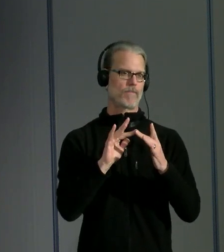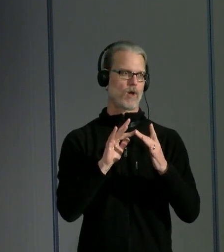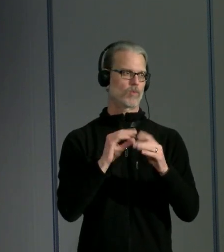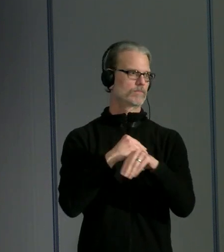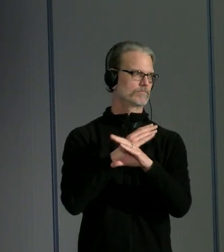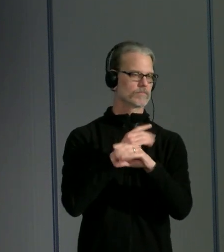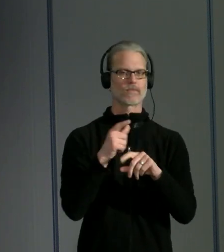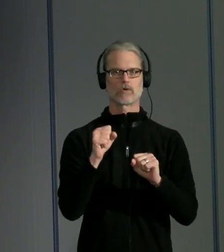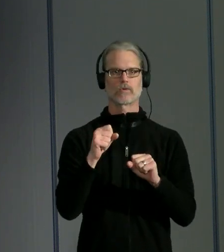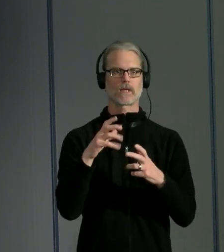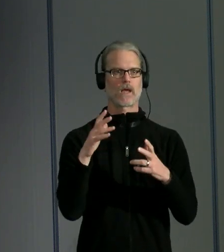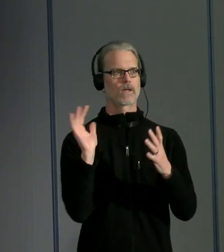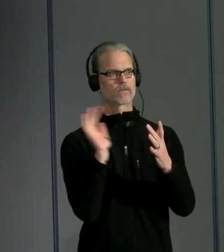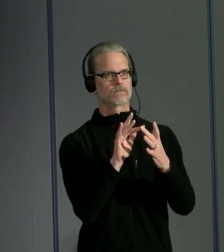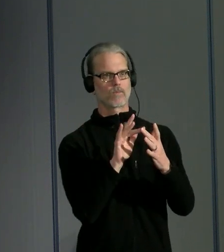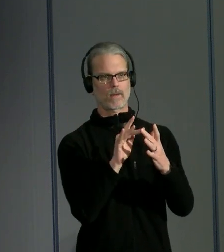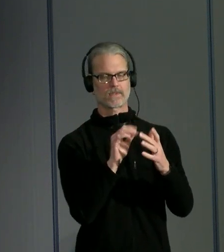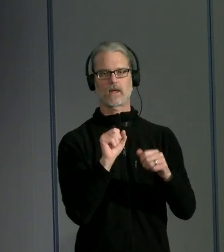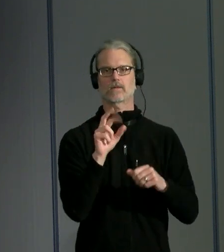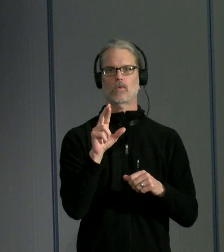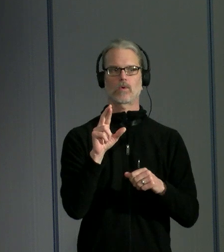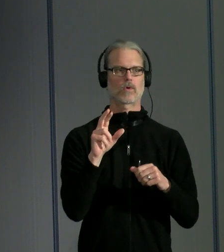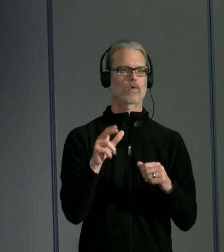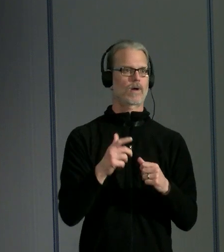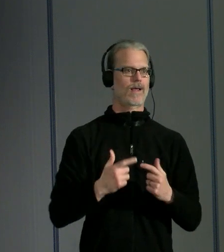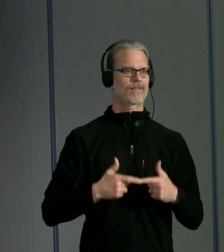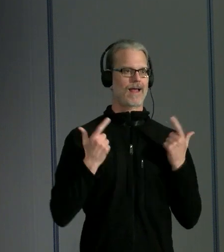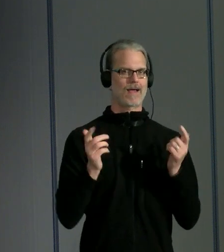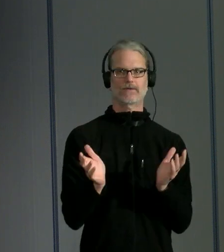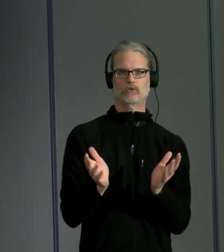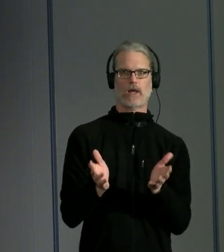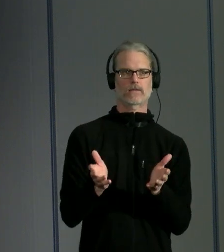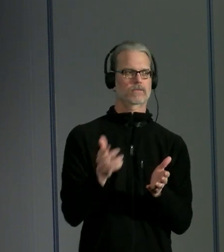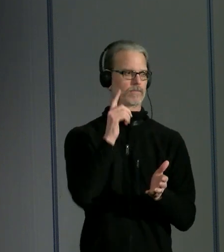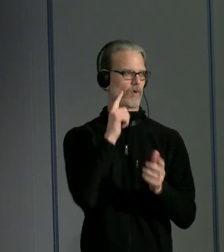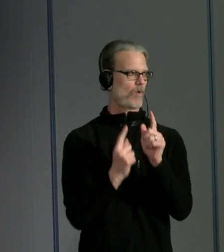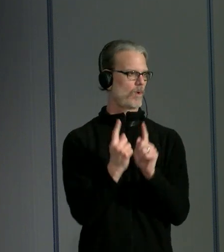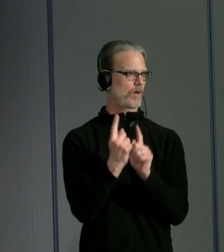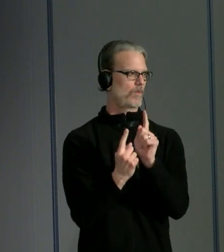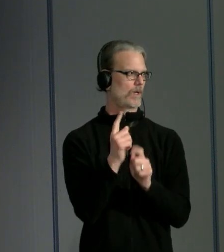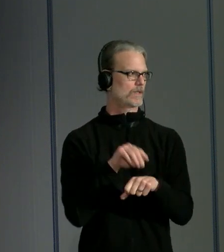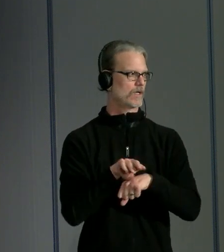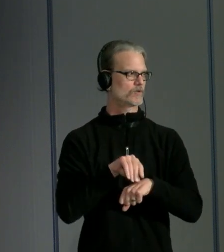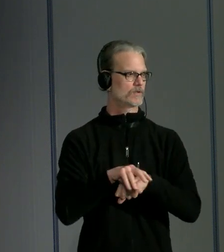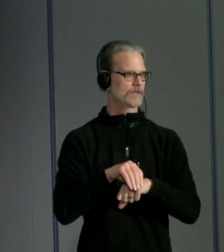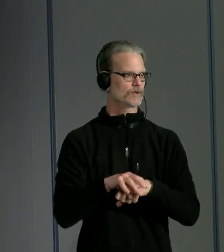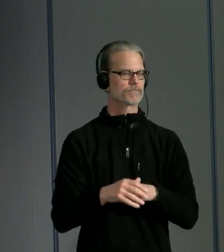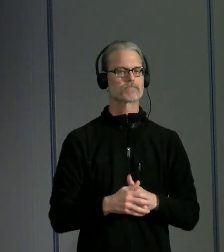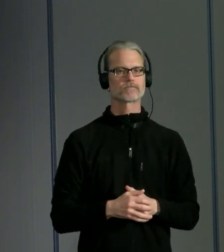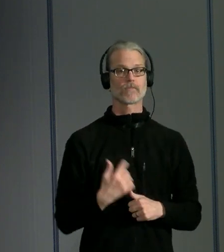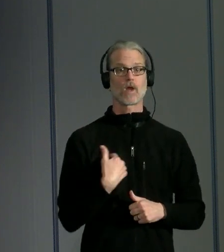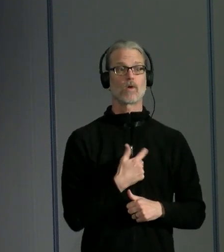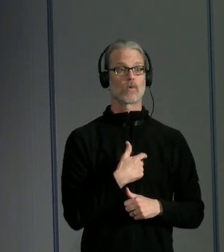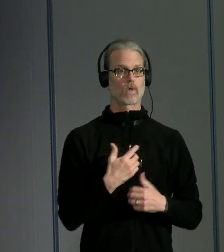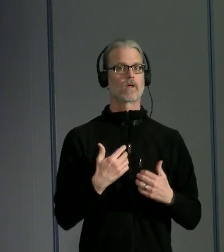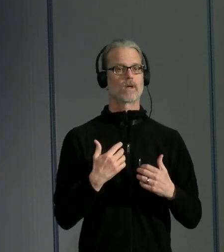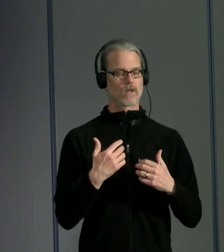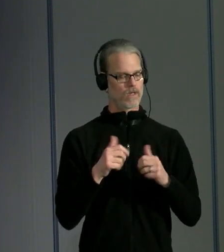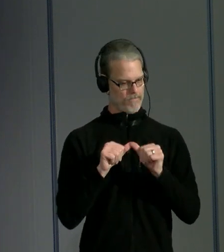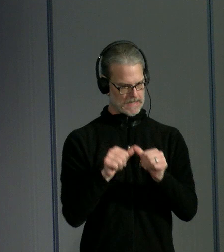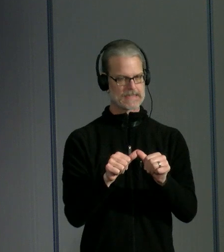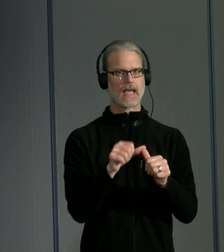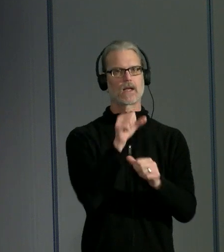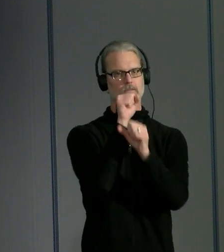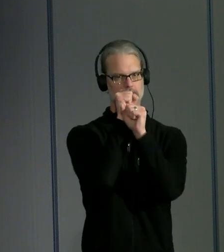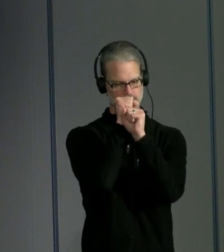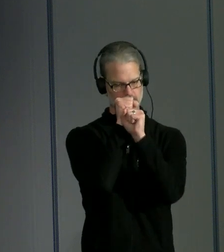the website, or live chat to still get that one-on-one consultation. We do maintain confidentiality. That's